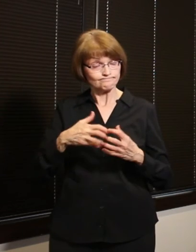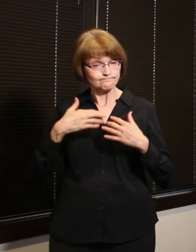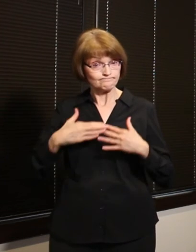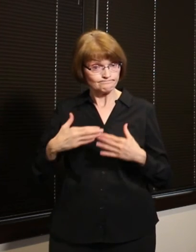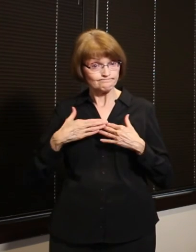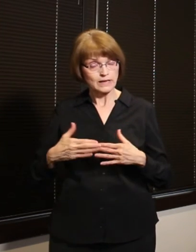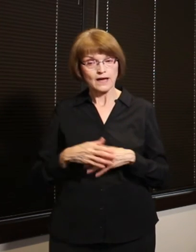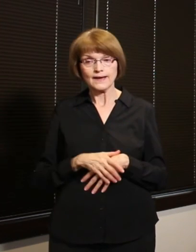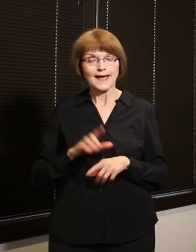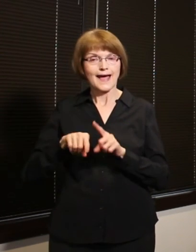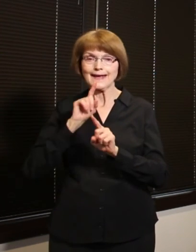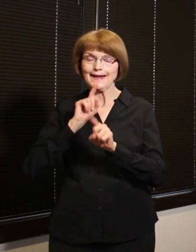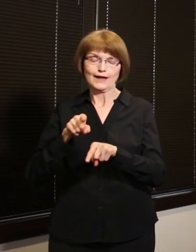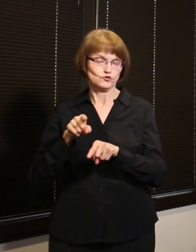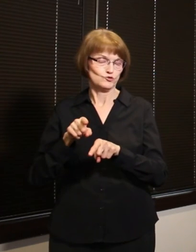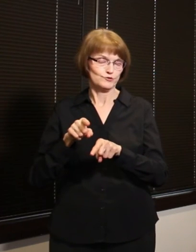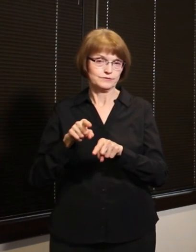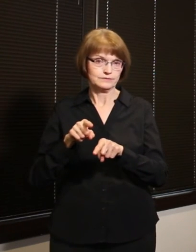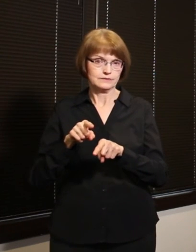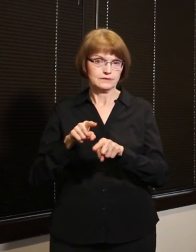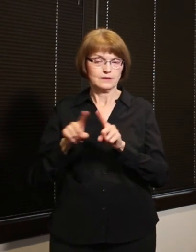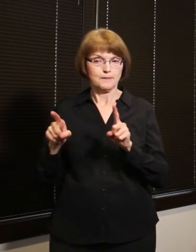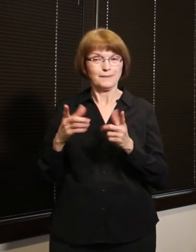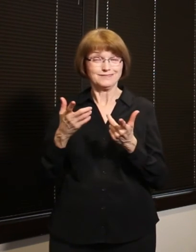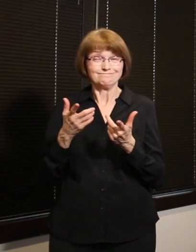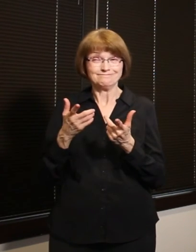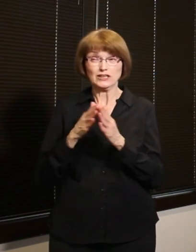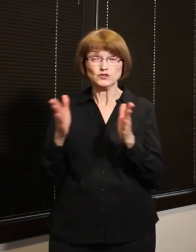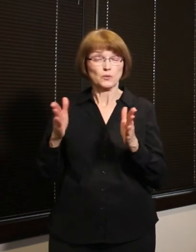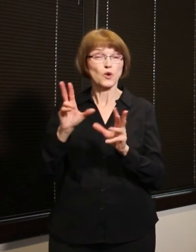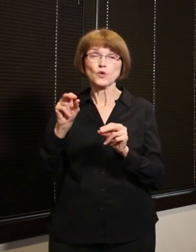No, I wouldn't be able to answer that precisely, but my overall answer would be no.